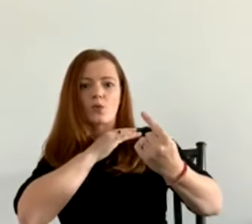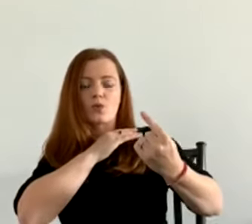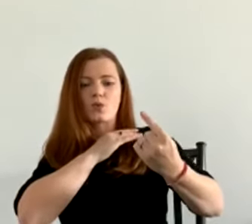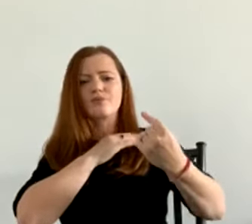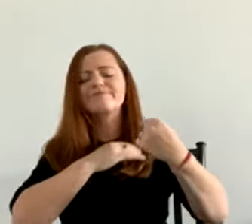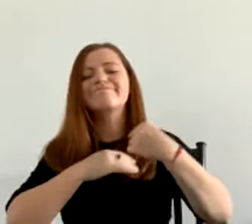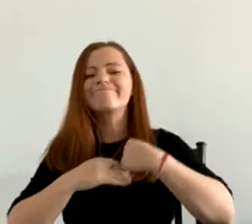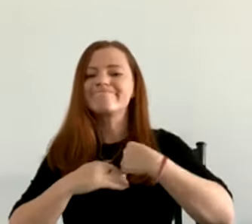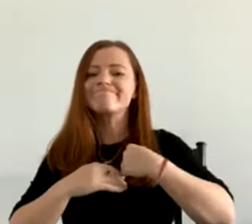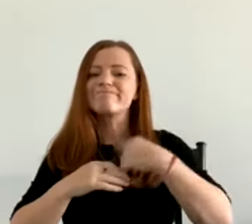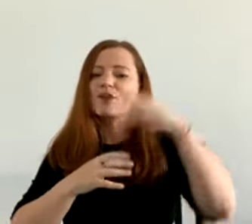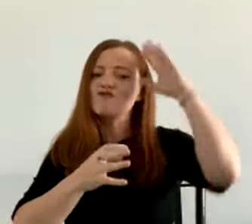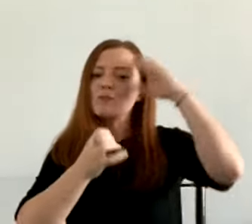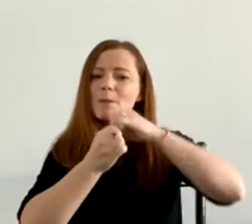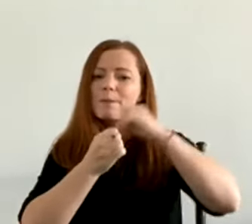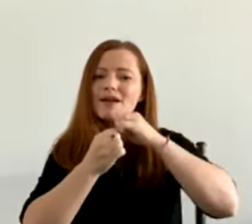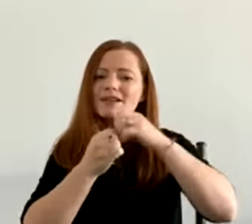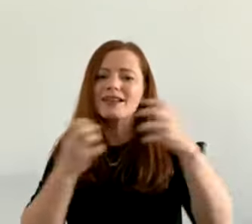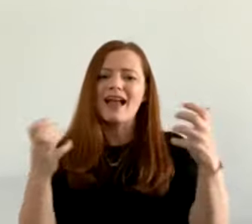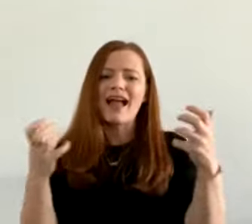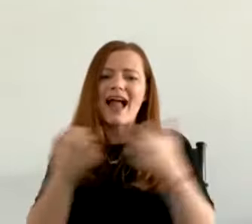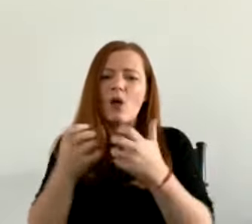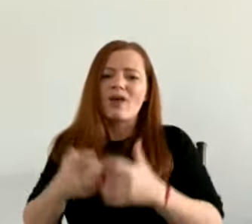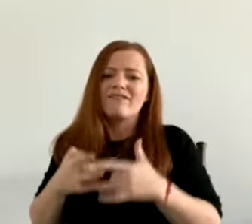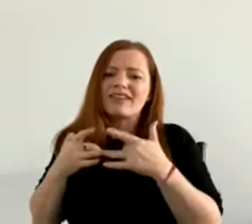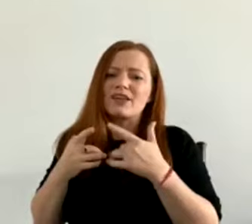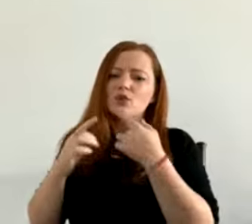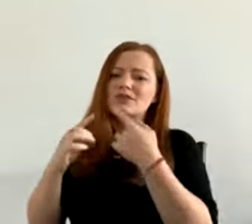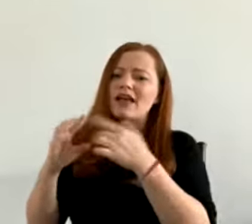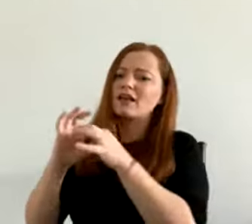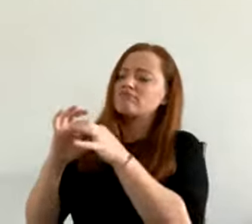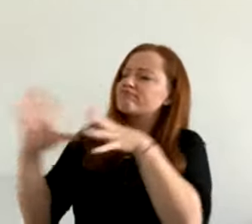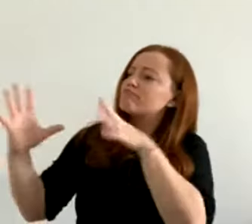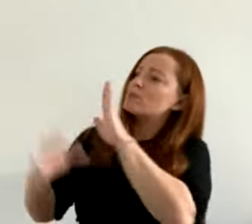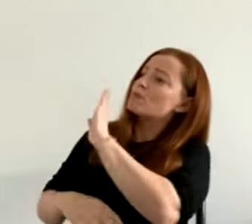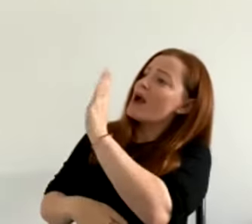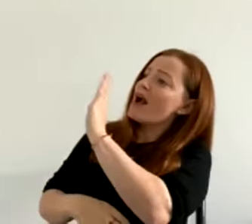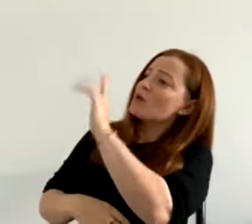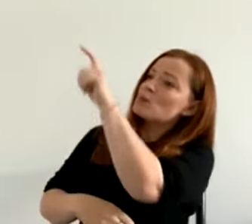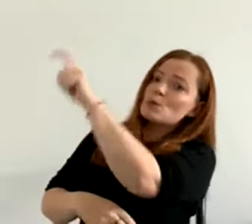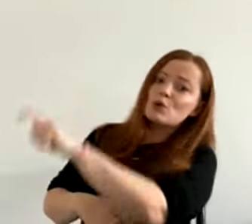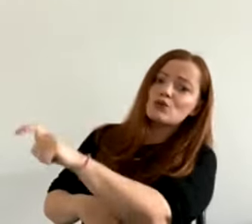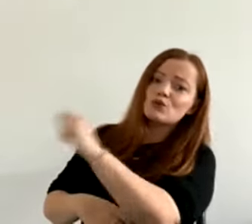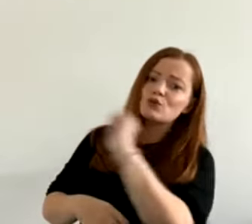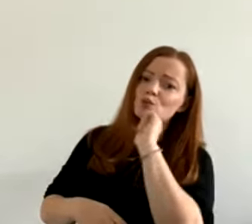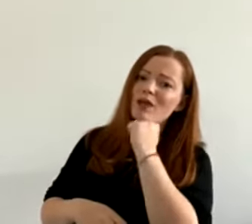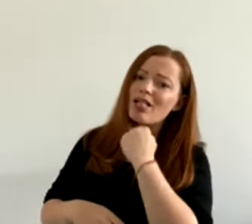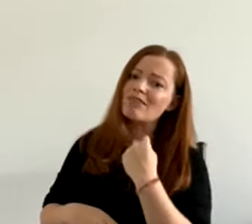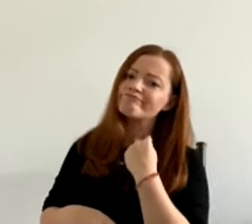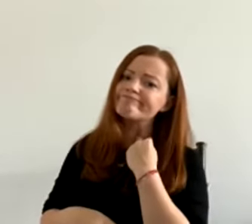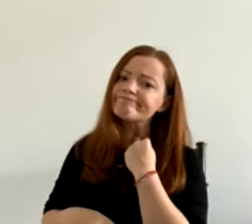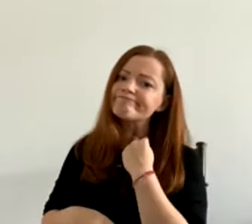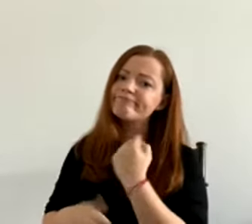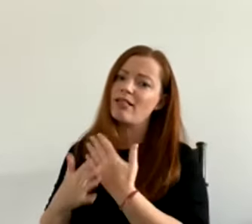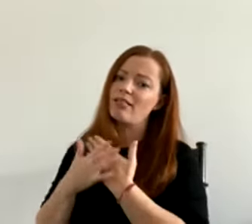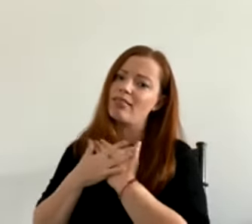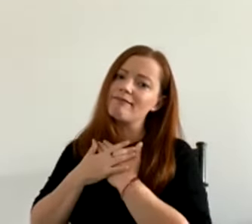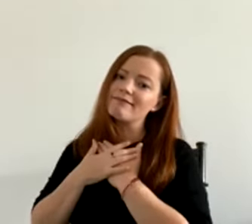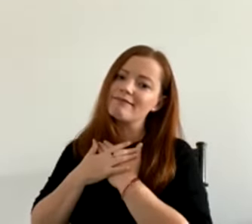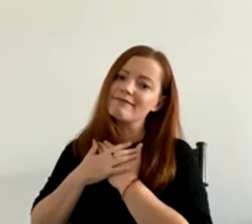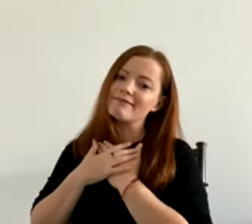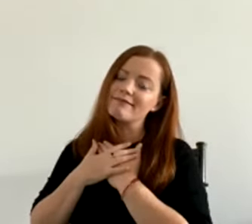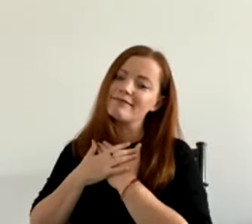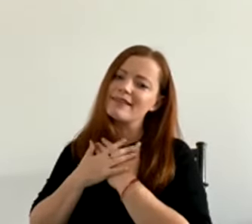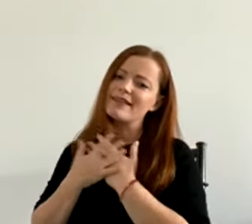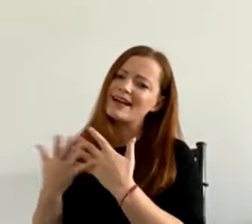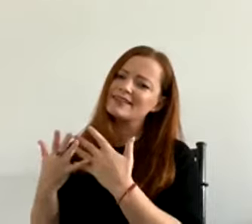to say goodbye to someone that you love and that you're going to miss, and the little idiosyncrasies that